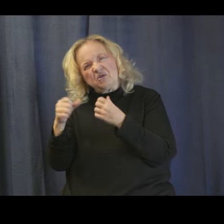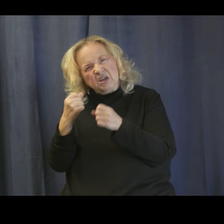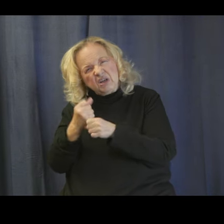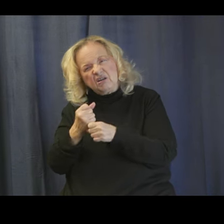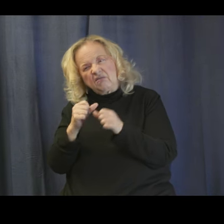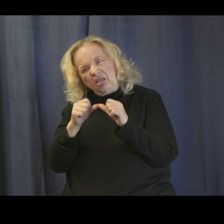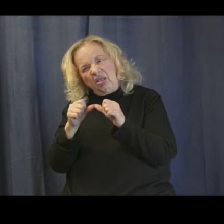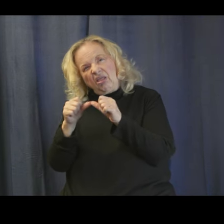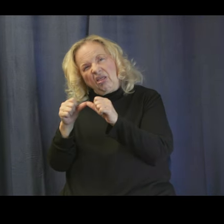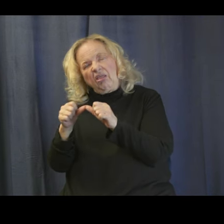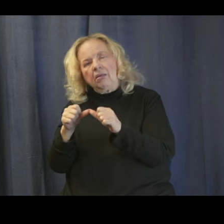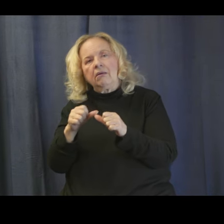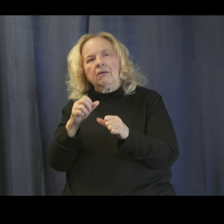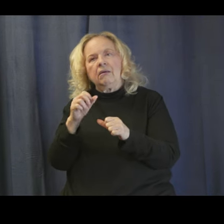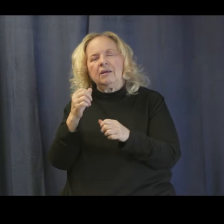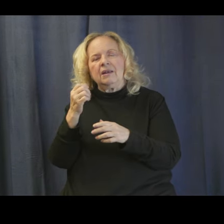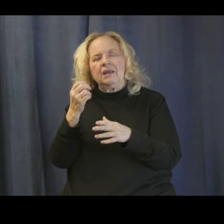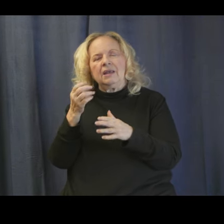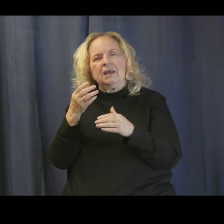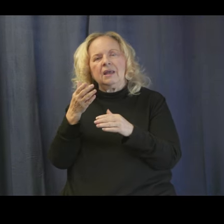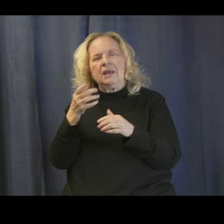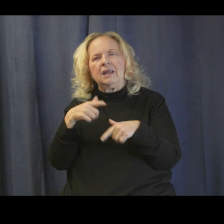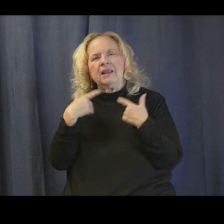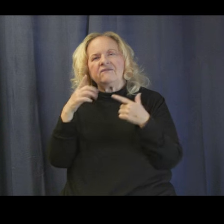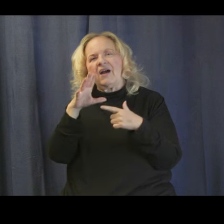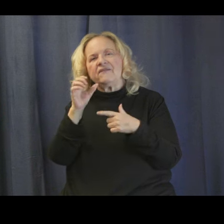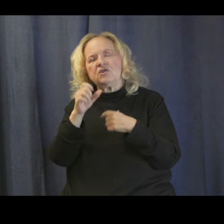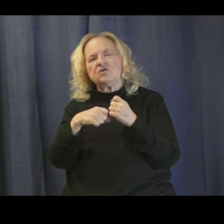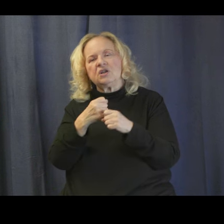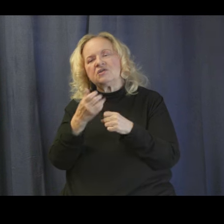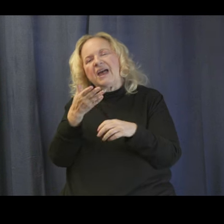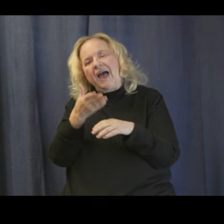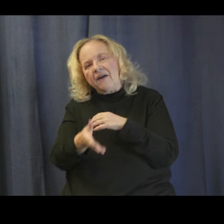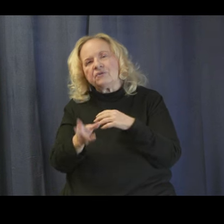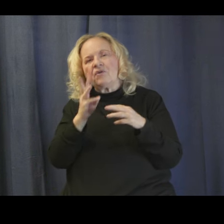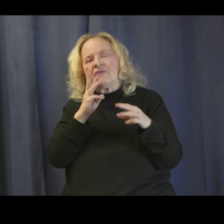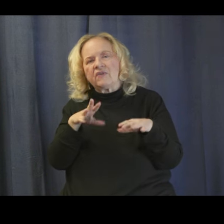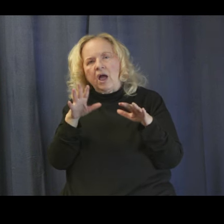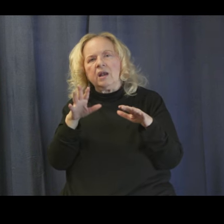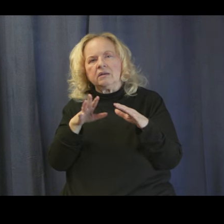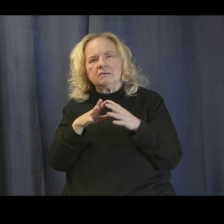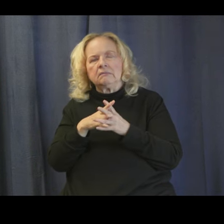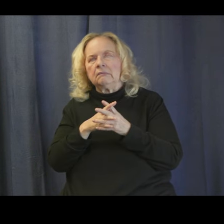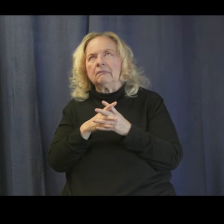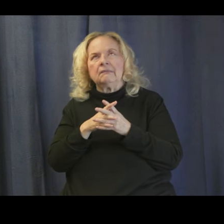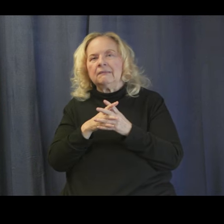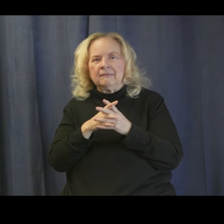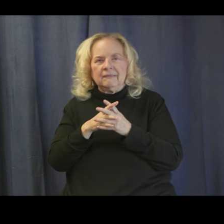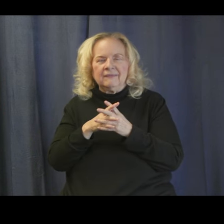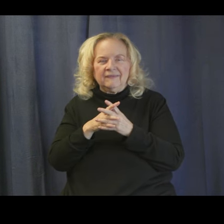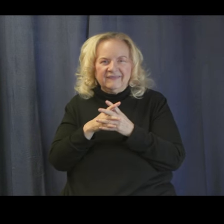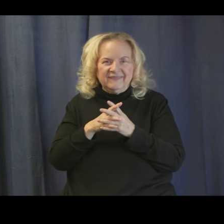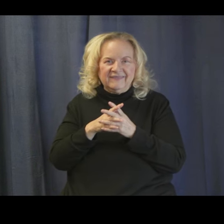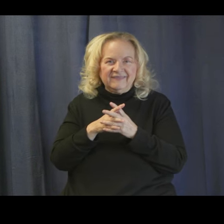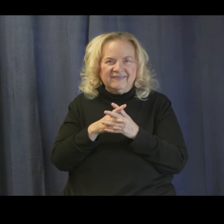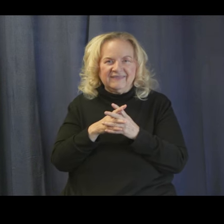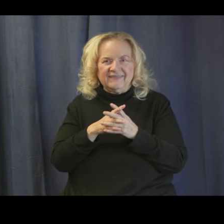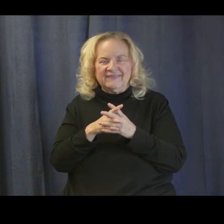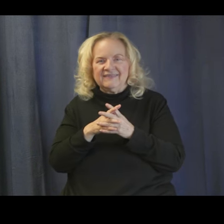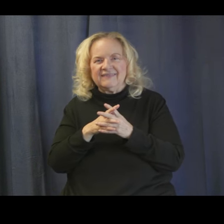500 years. Wow, so he lived 500 years after the flood. Now,